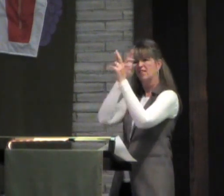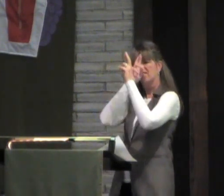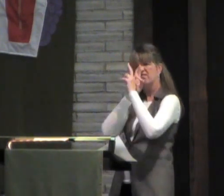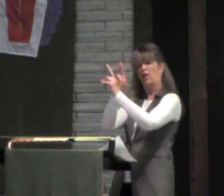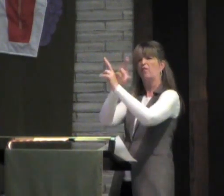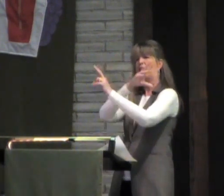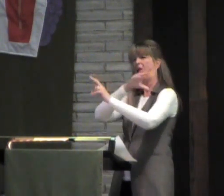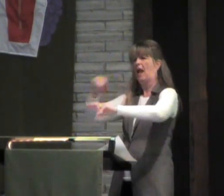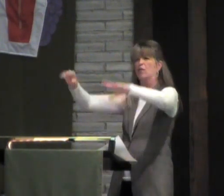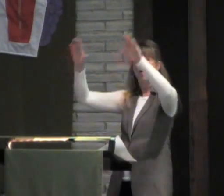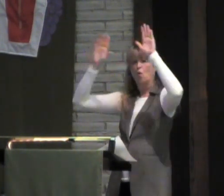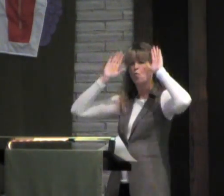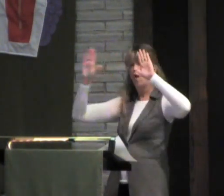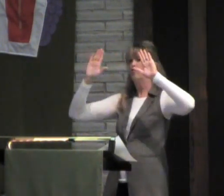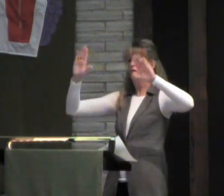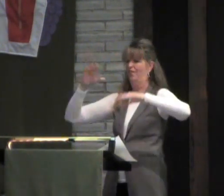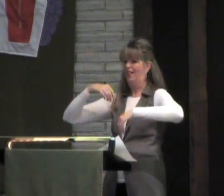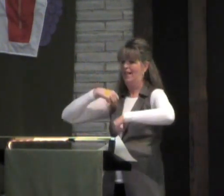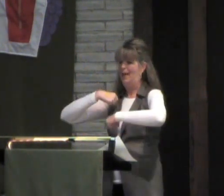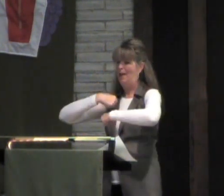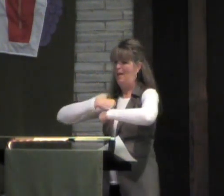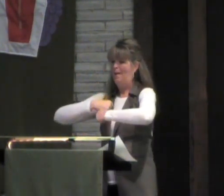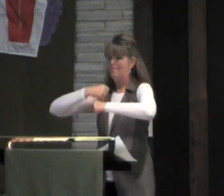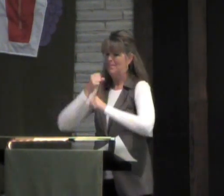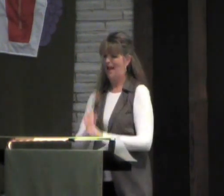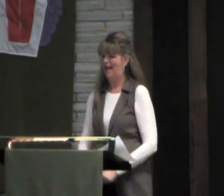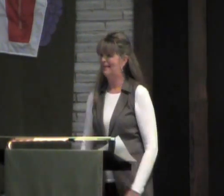I am fearfully and wonderfully made.